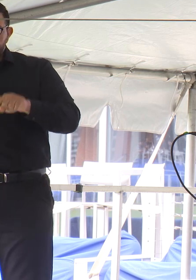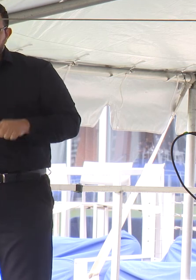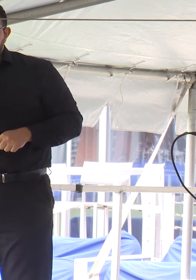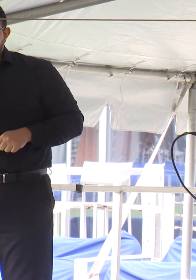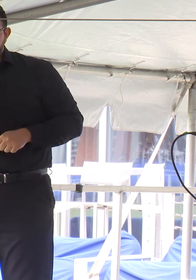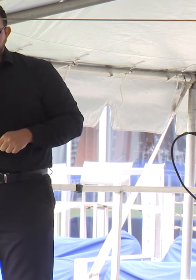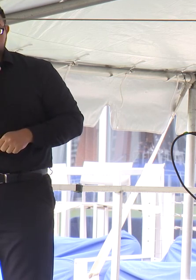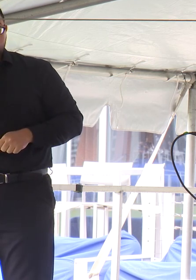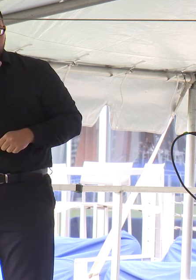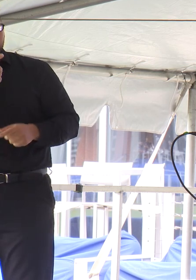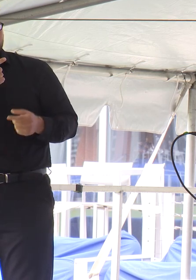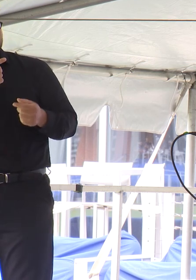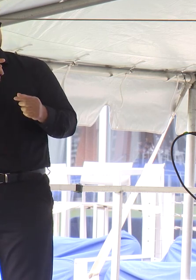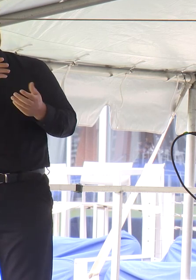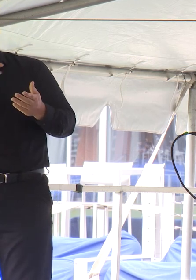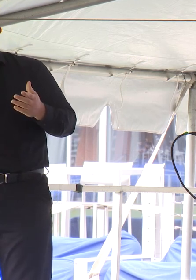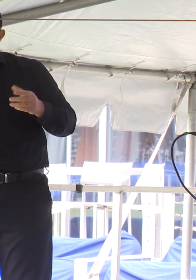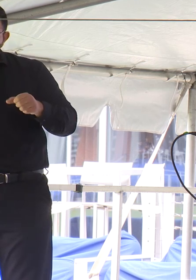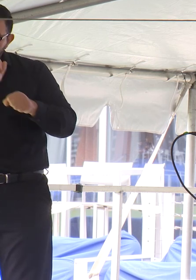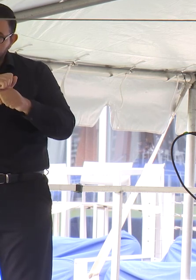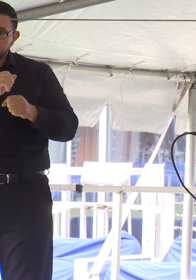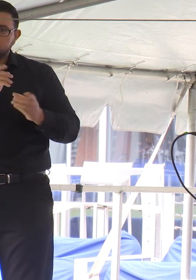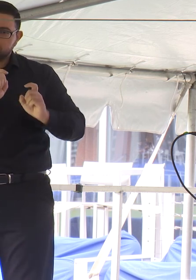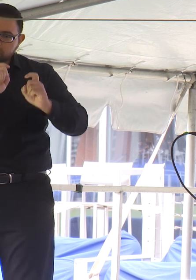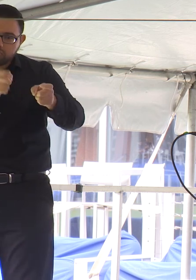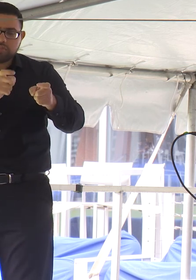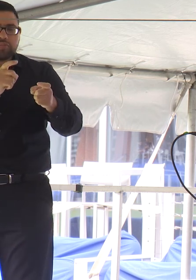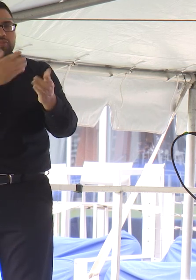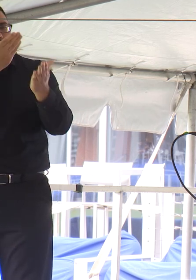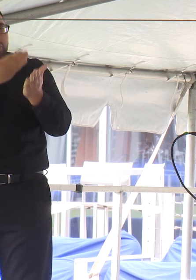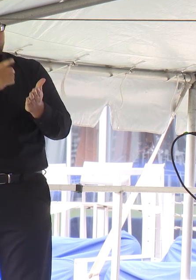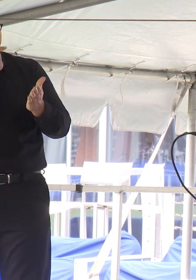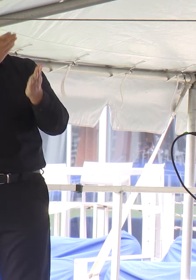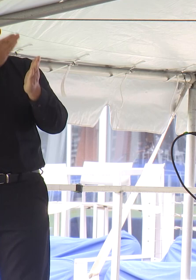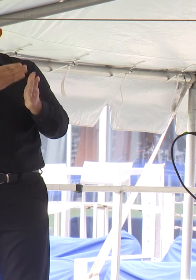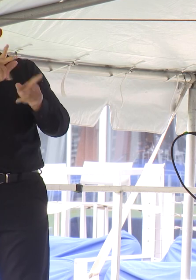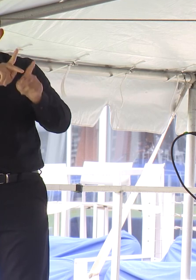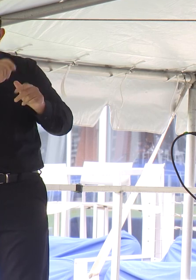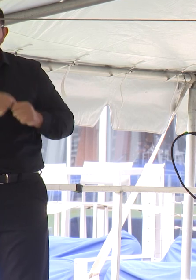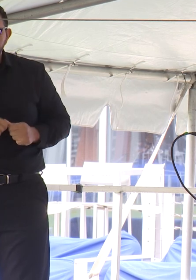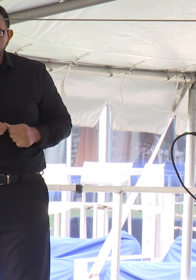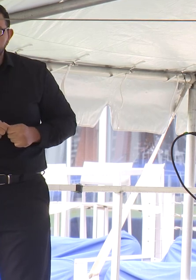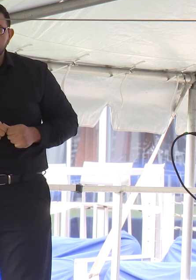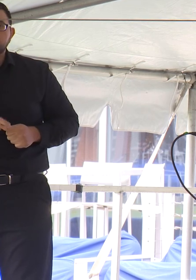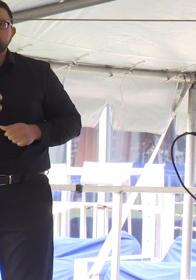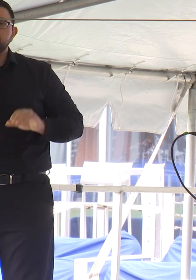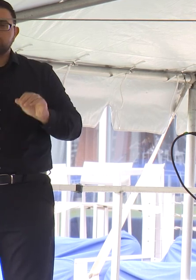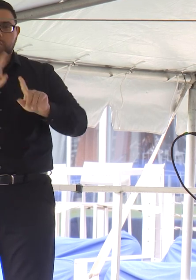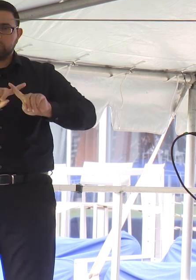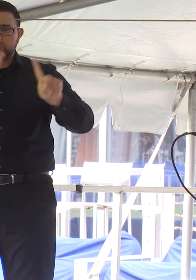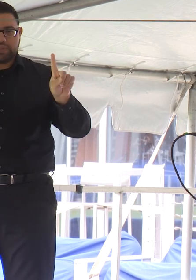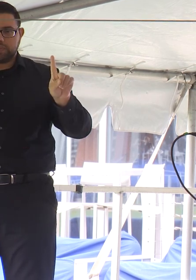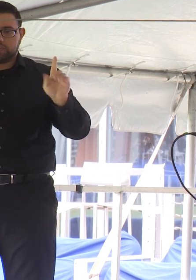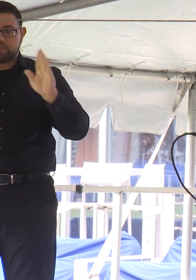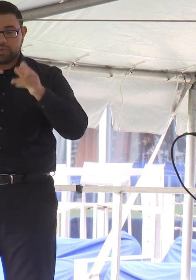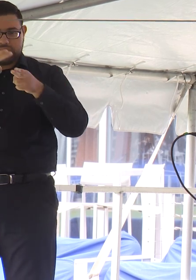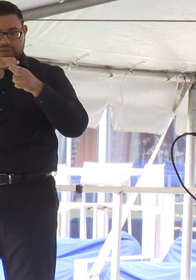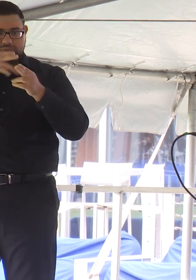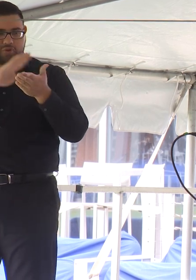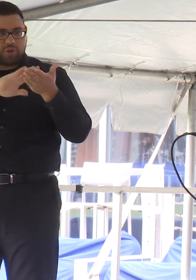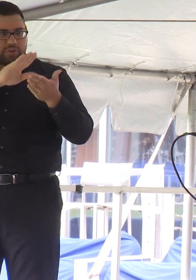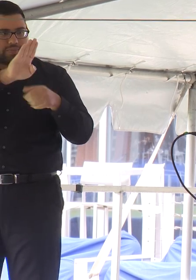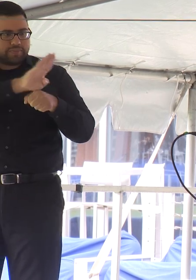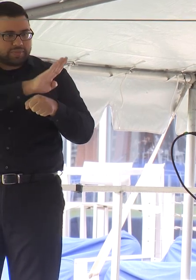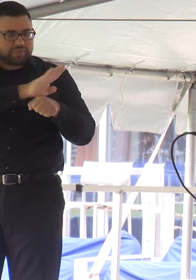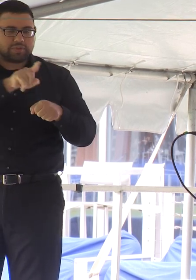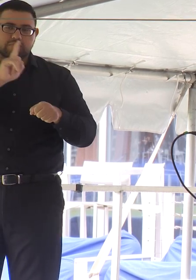Vackars actually do. And it's a testament to who they are as individuals. And no different than the naming of the College of